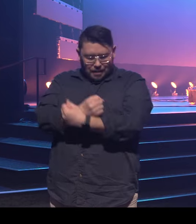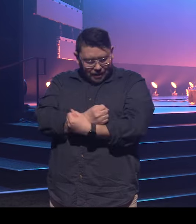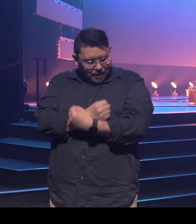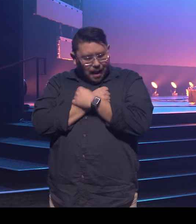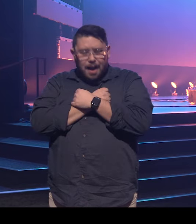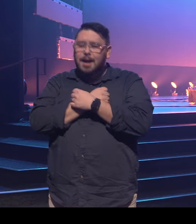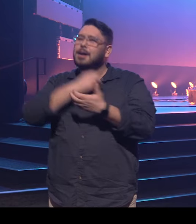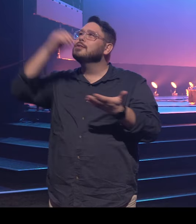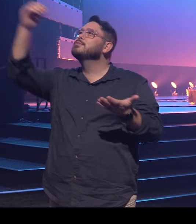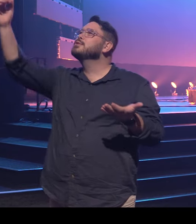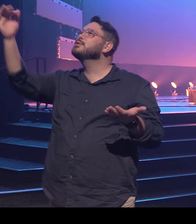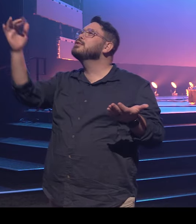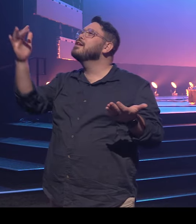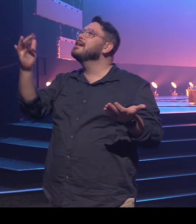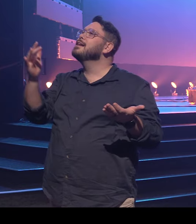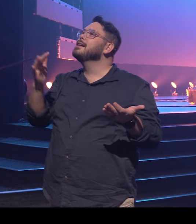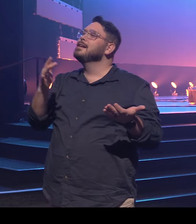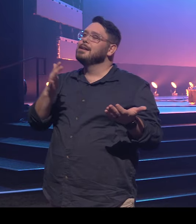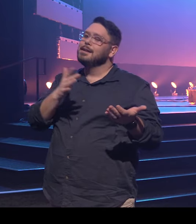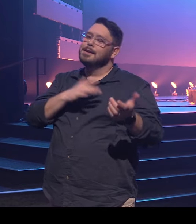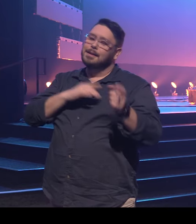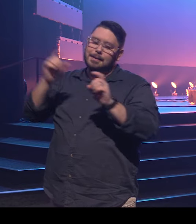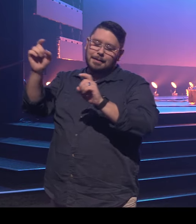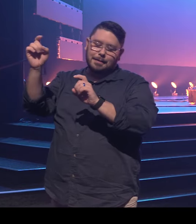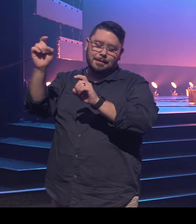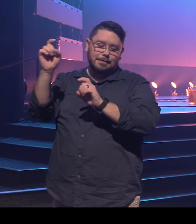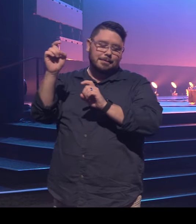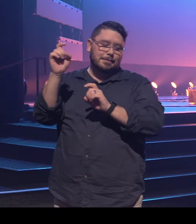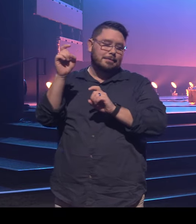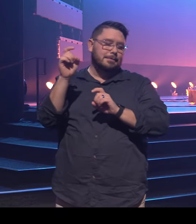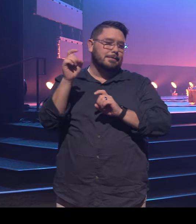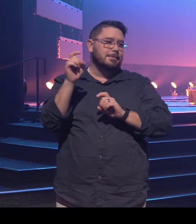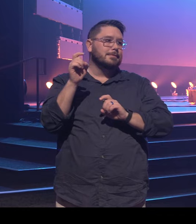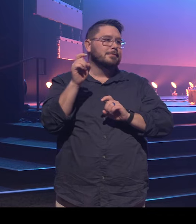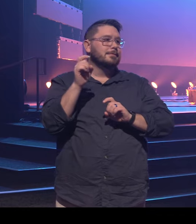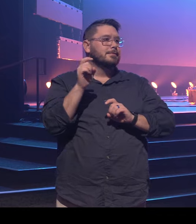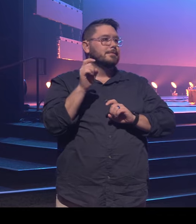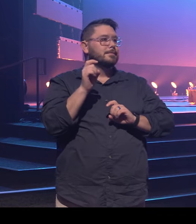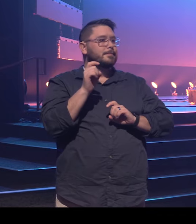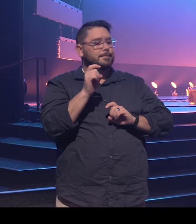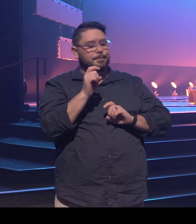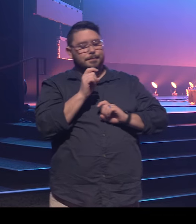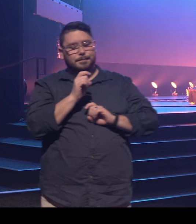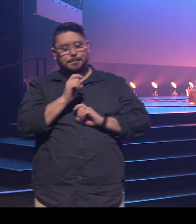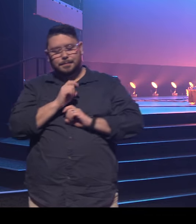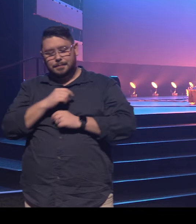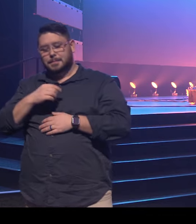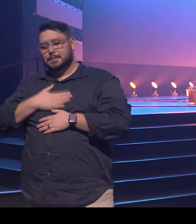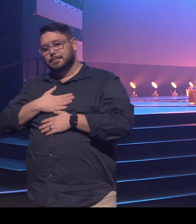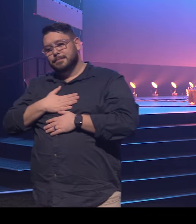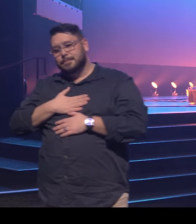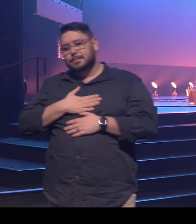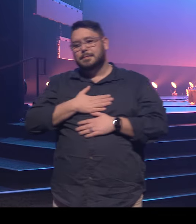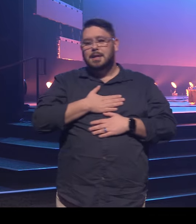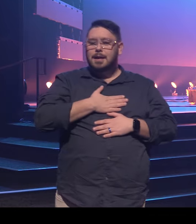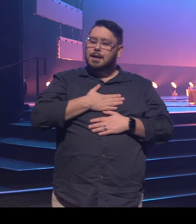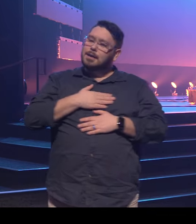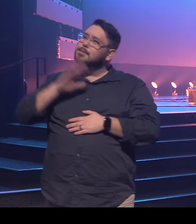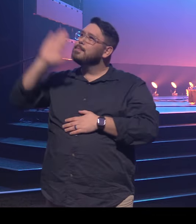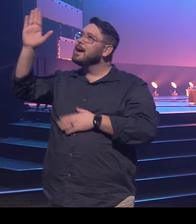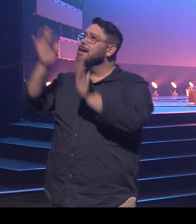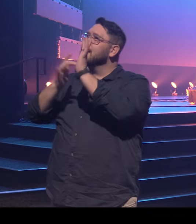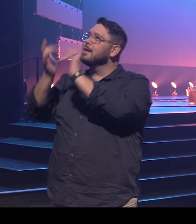and with love and grace the atone. We sing,